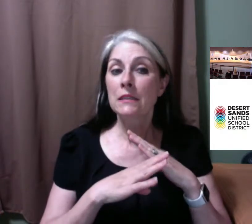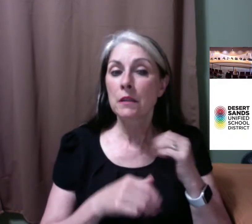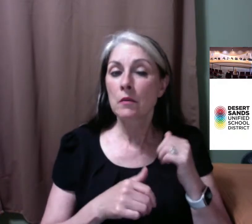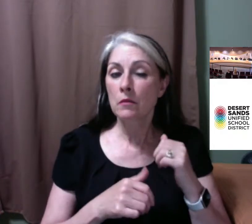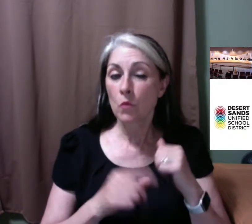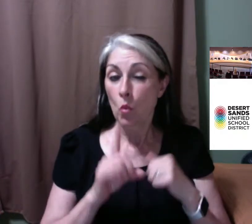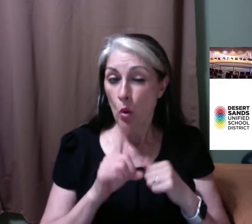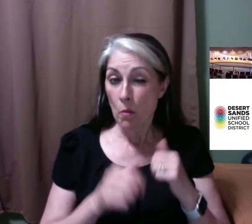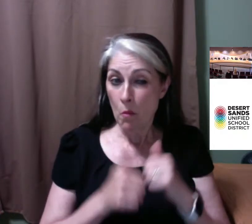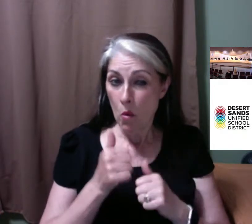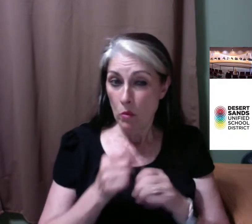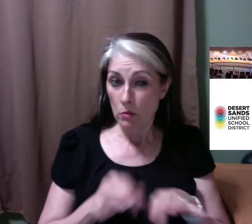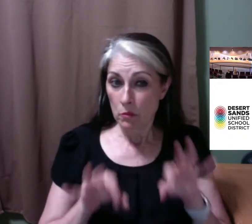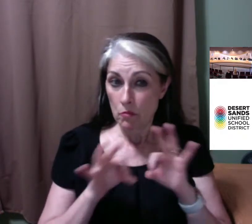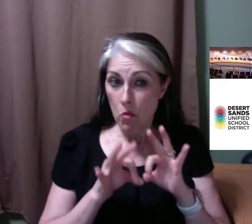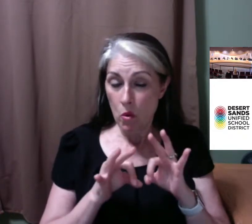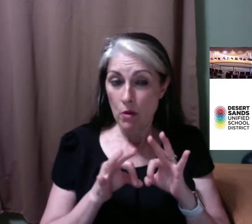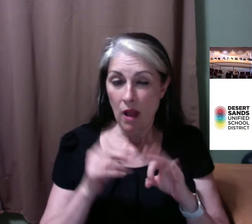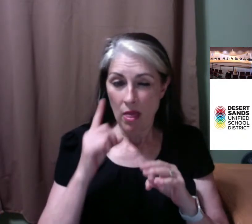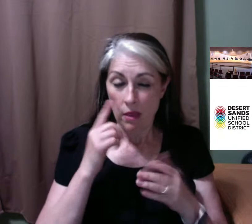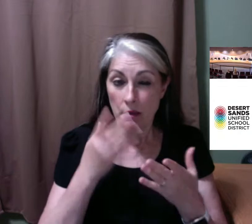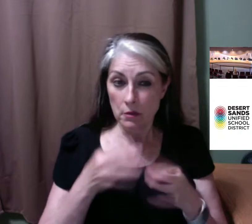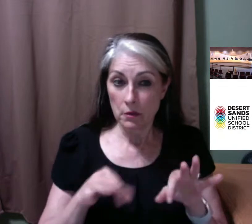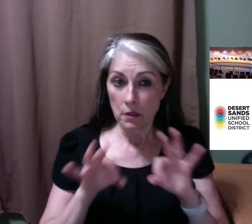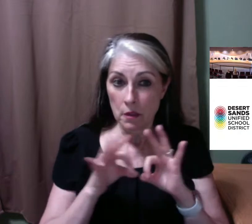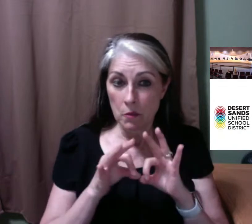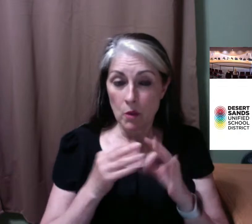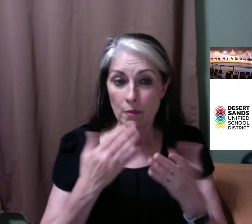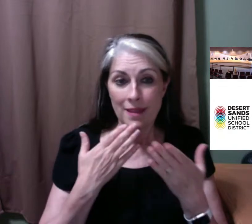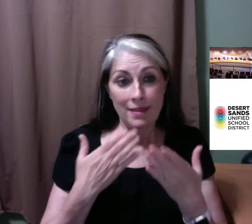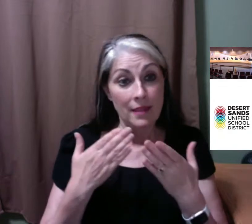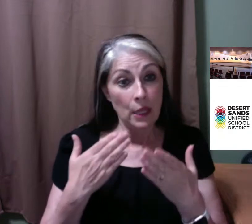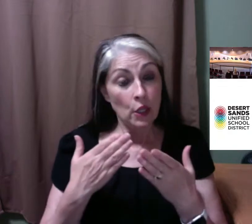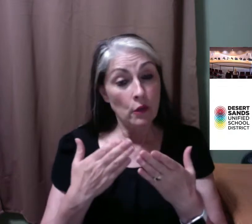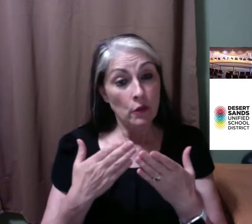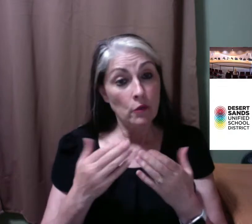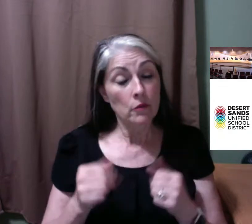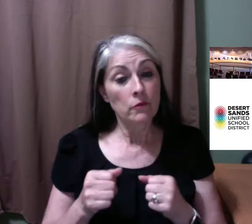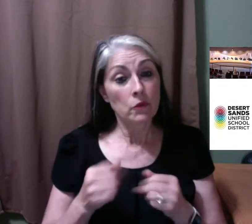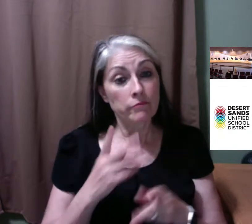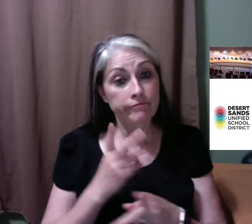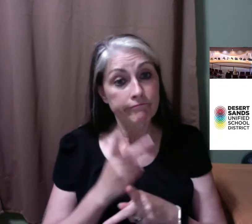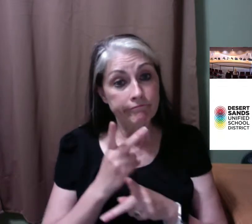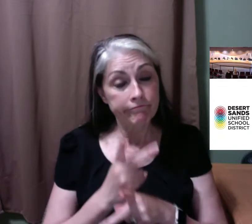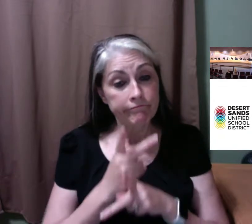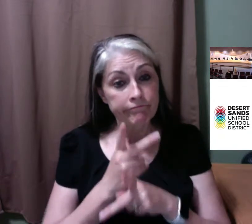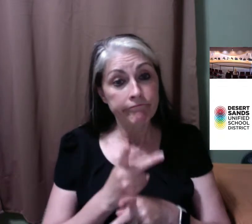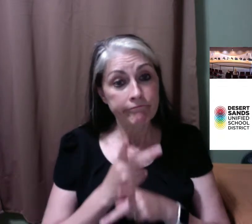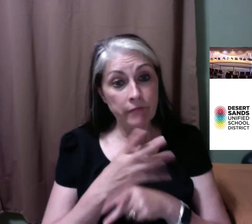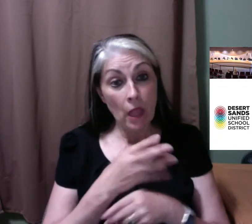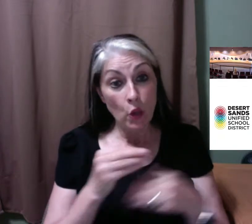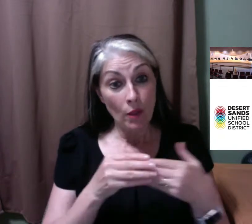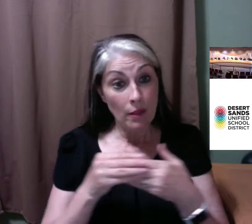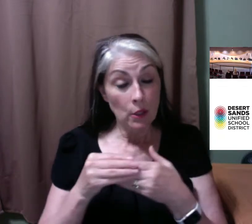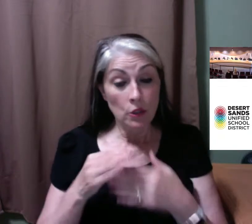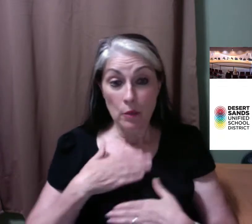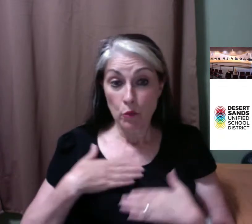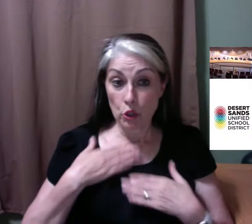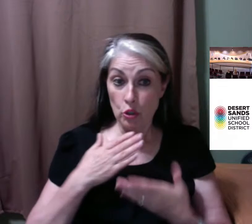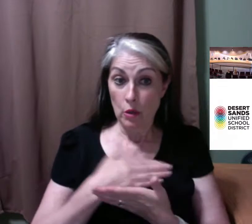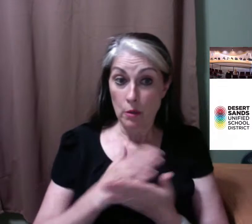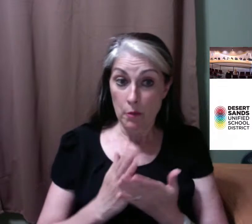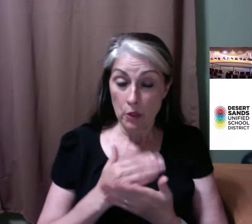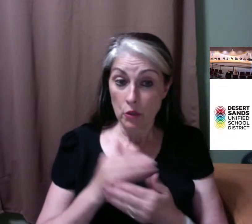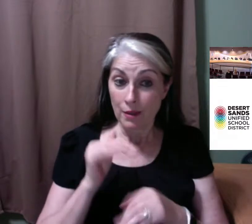that's one of the most important things that I think is important. But thank you for your stewardship. Thank you for your leadership. And I appreciate the budget